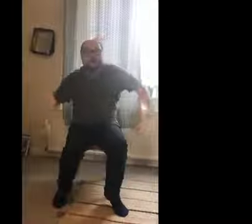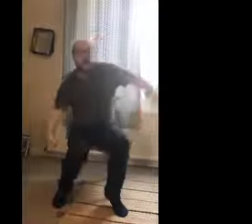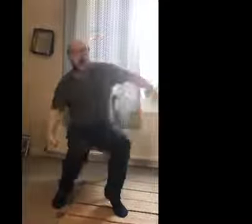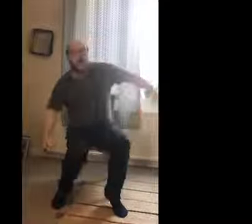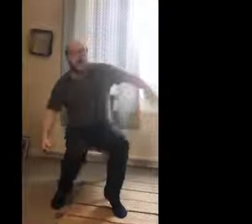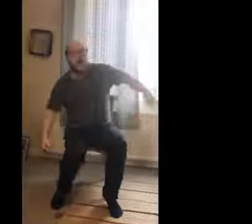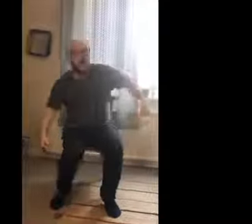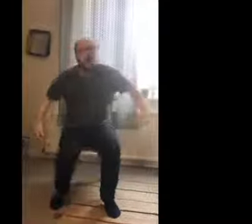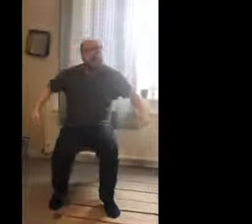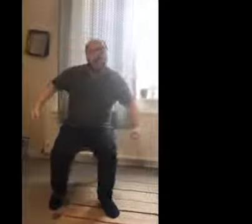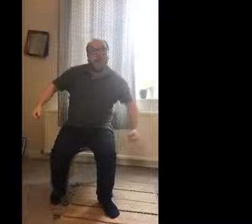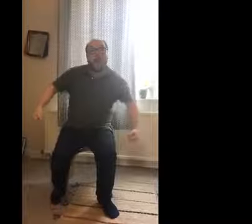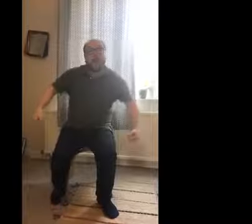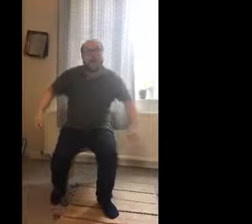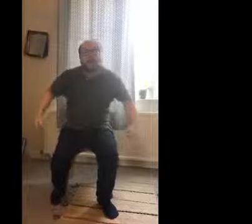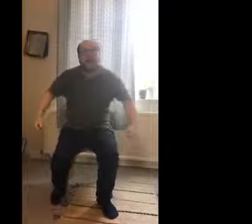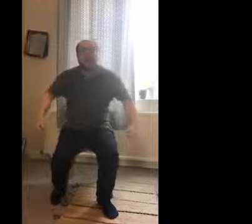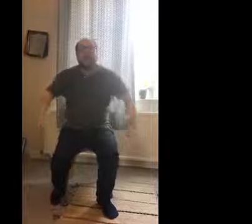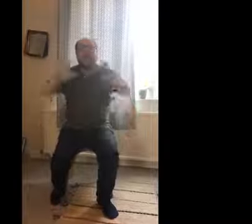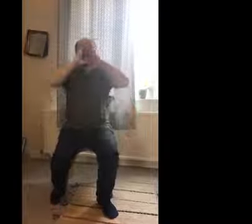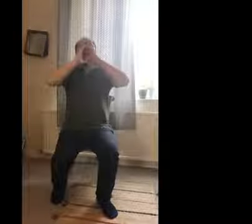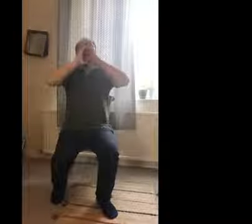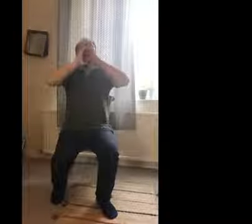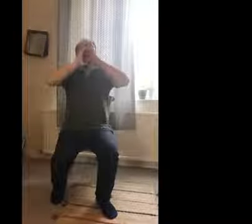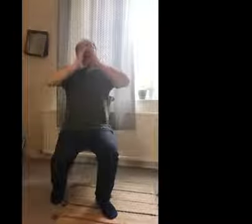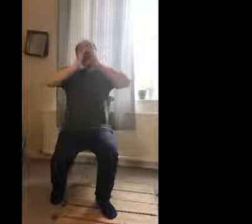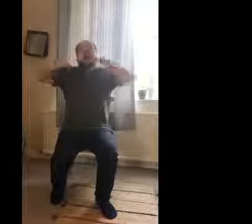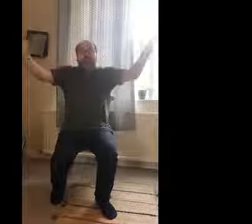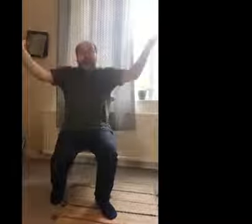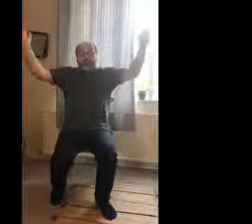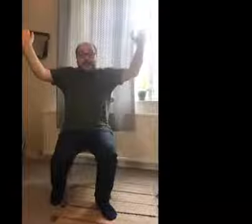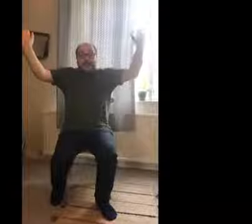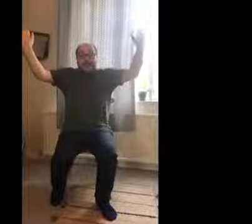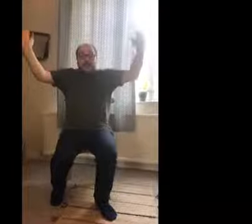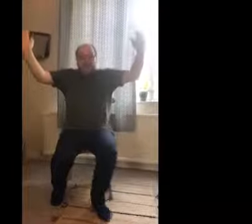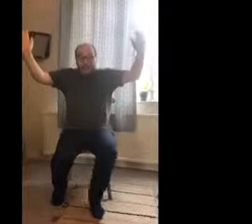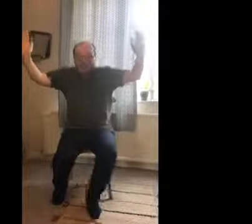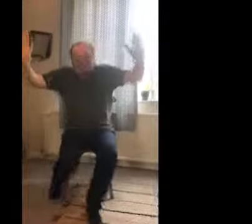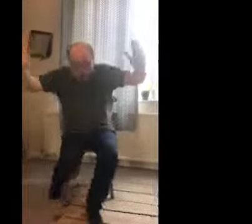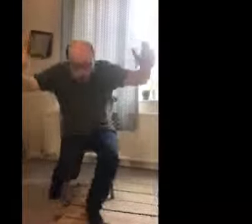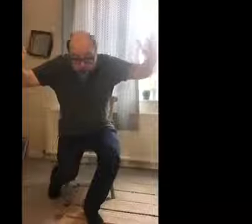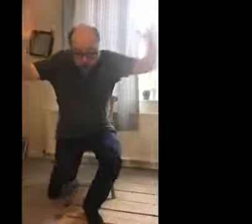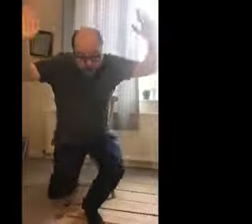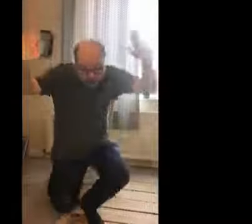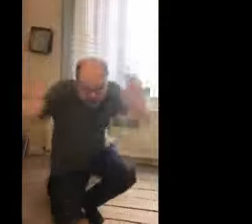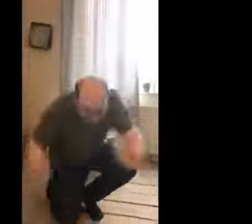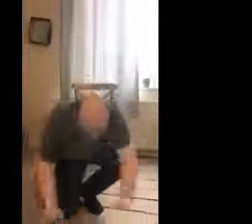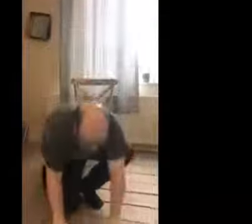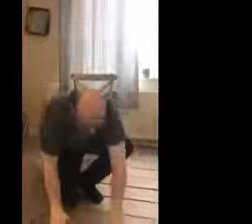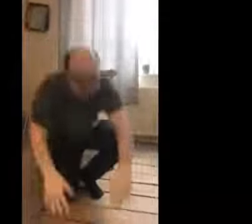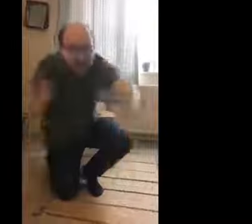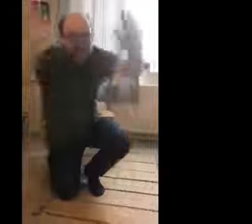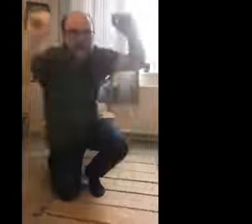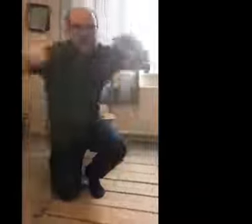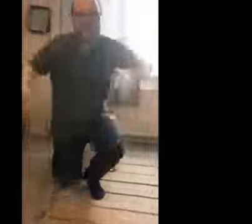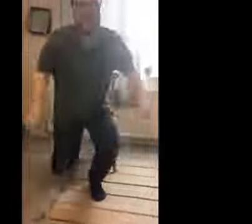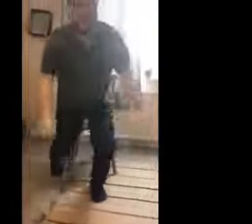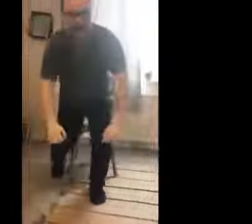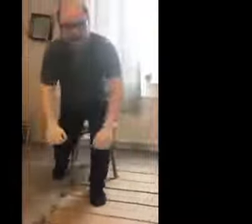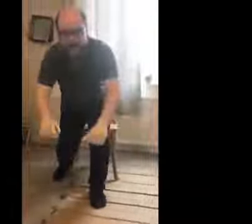fro. Watch out. Give a shout. Into the water we go. Splash. Very good.